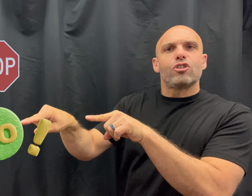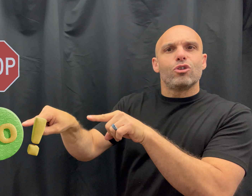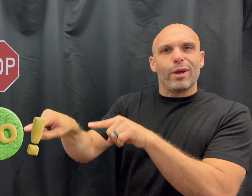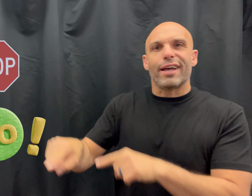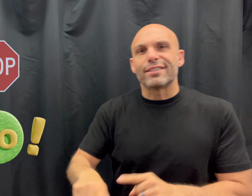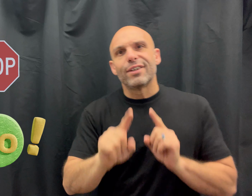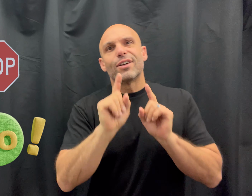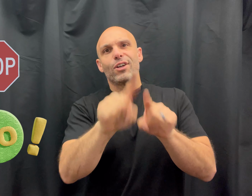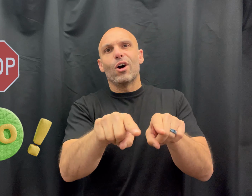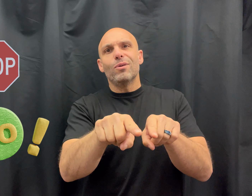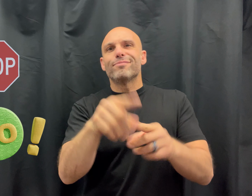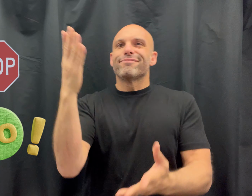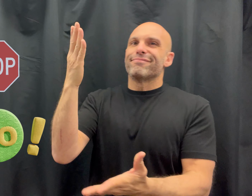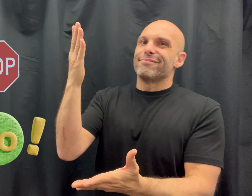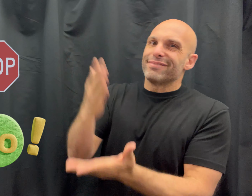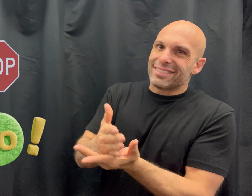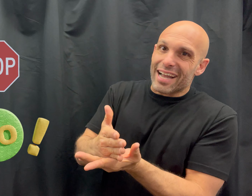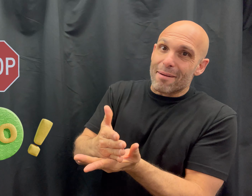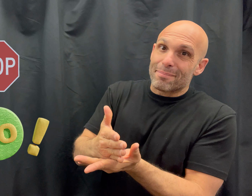2 hands. Go, stop.